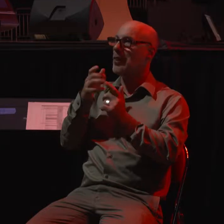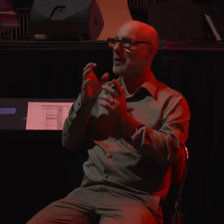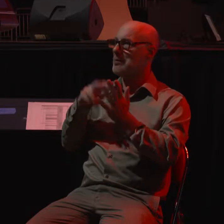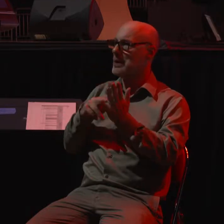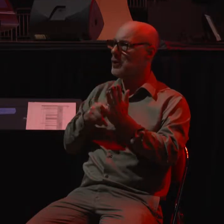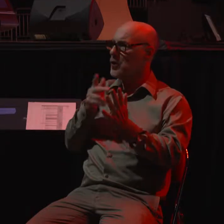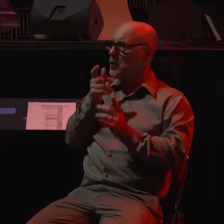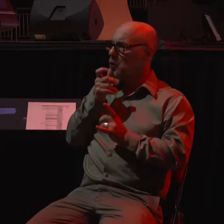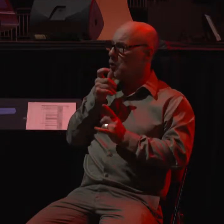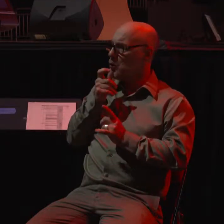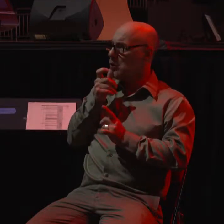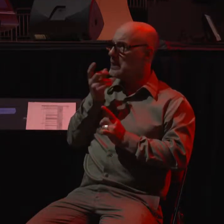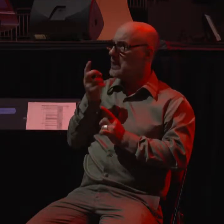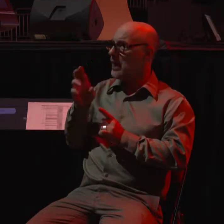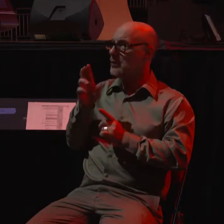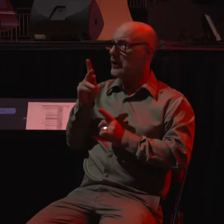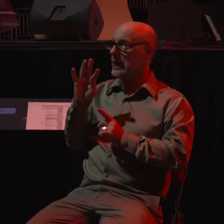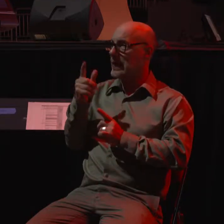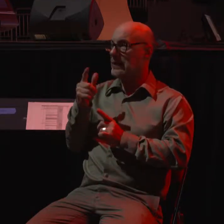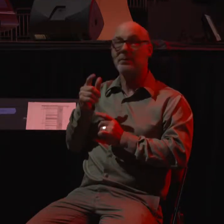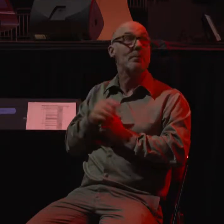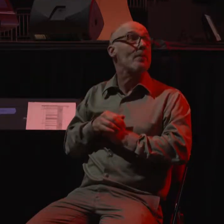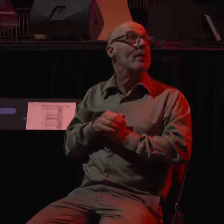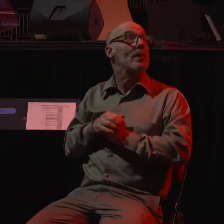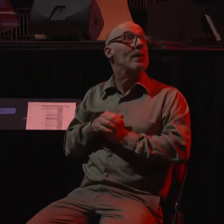I mean, who was Dr. King?